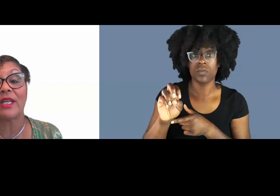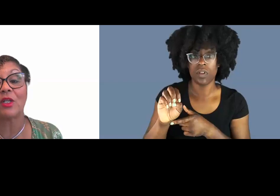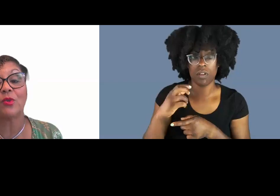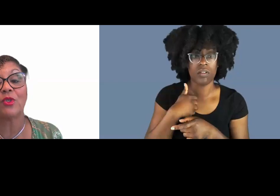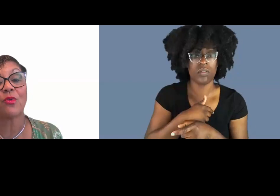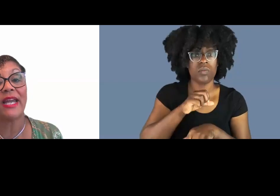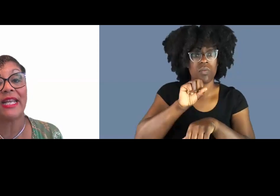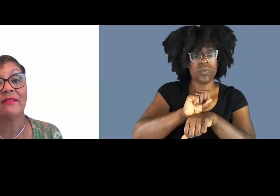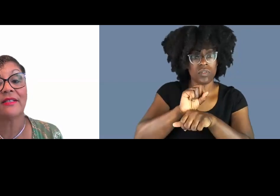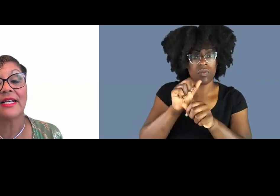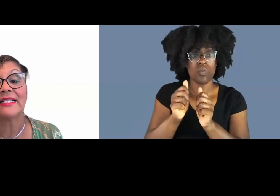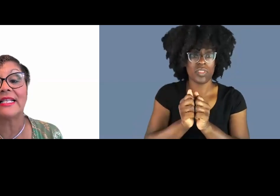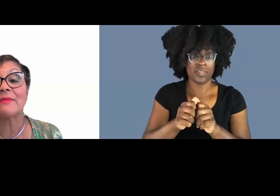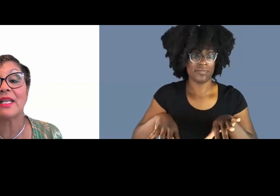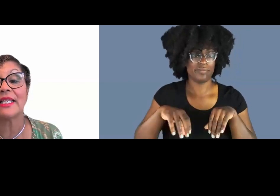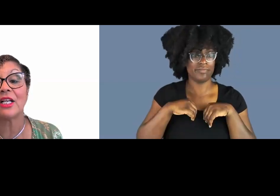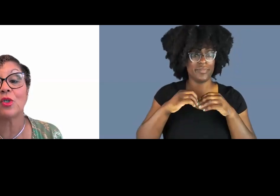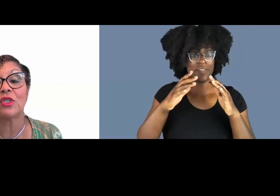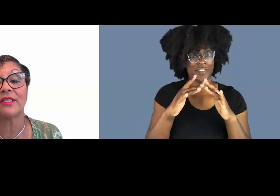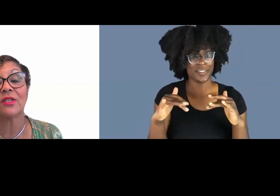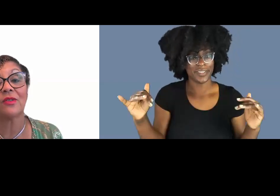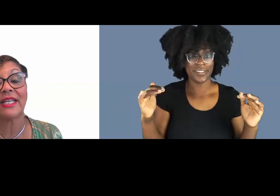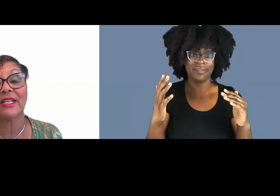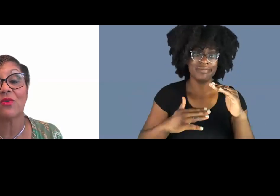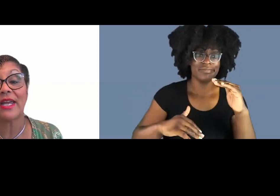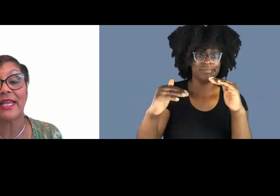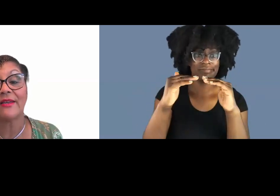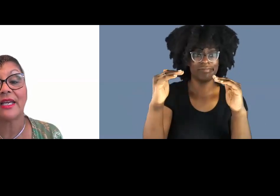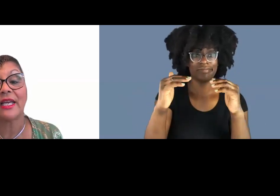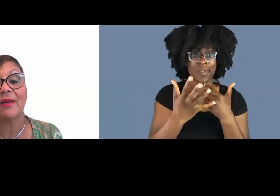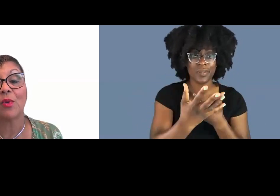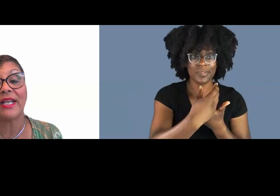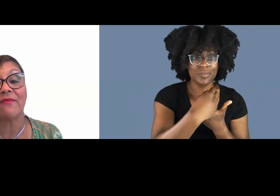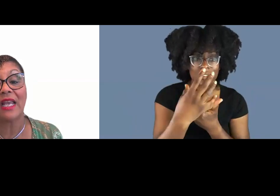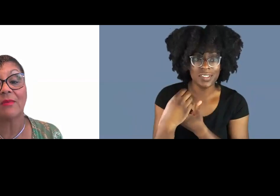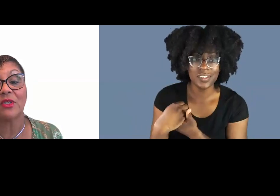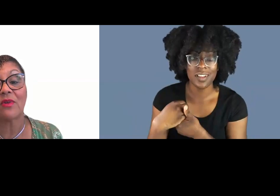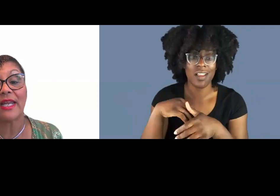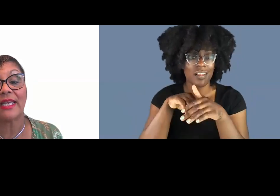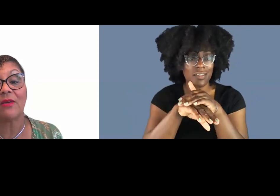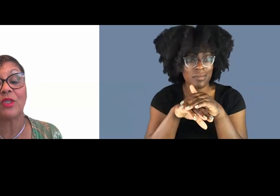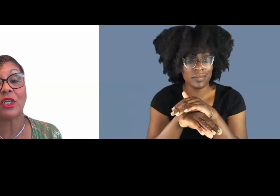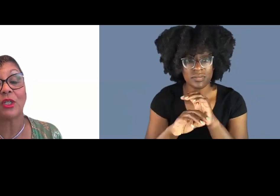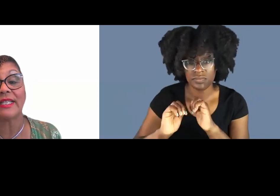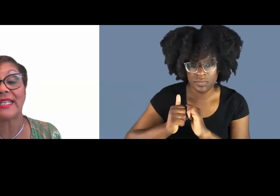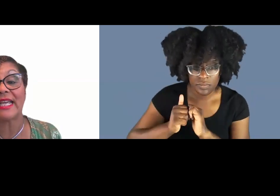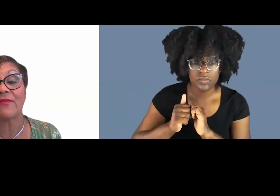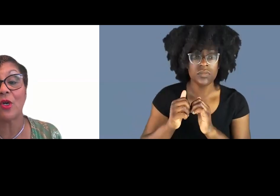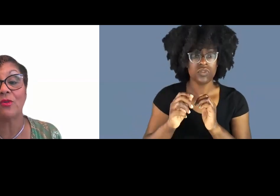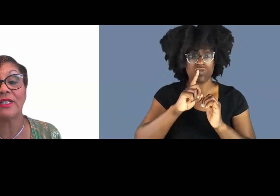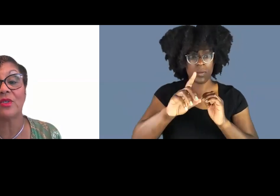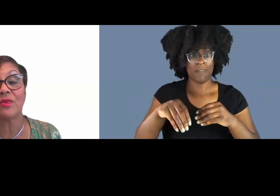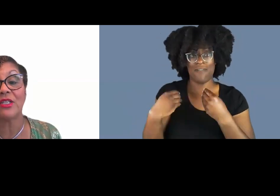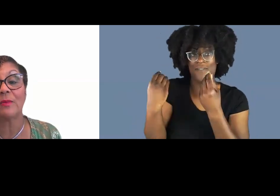diversity, equity, and inclusion training, disability inclusion consulting and training, employee development training, which includes